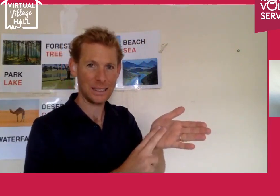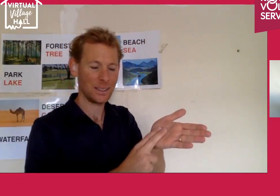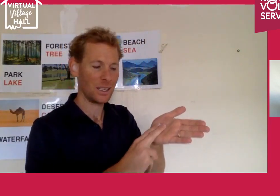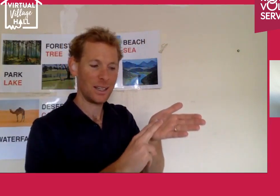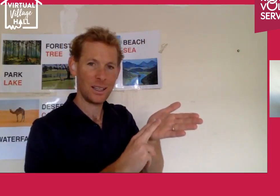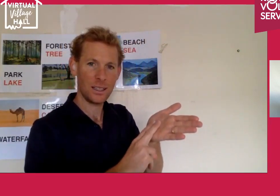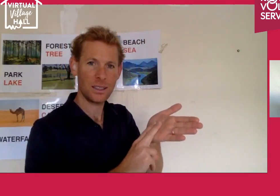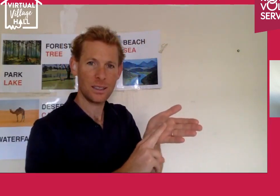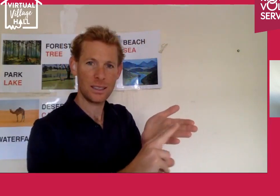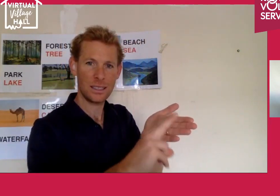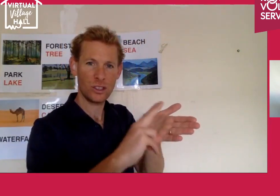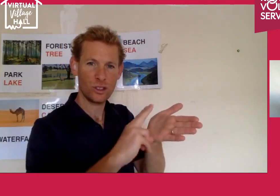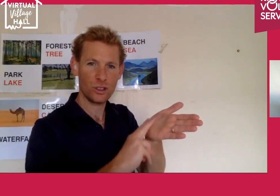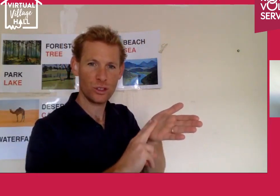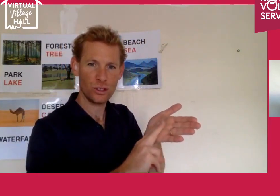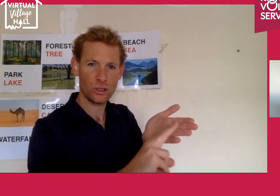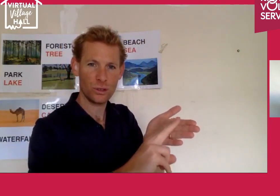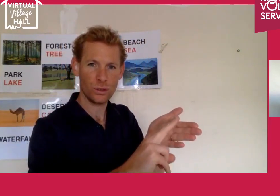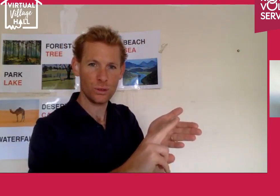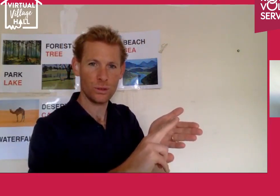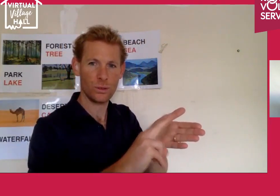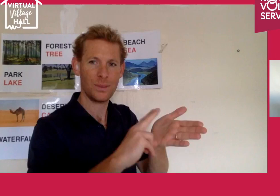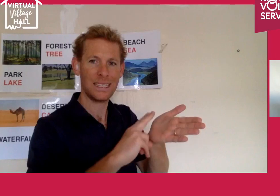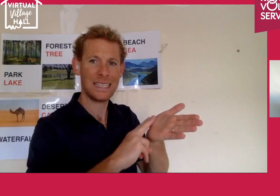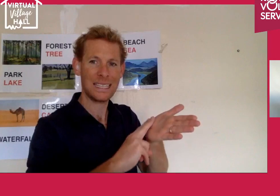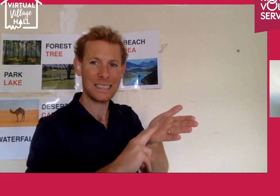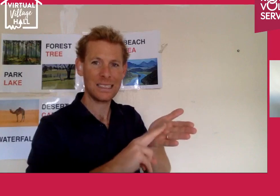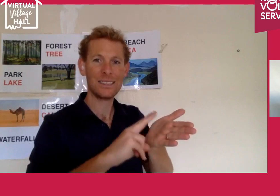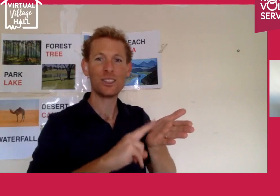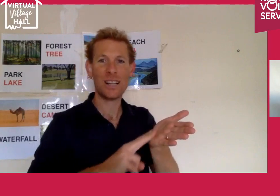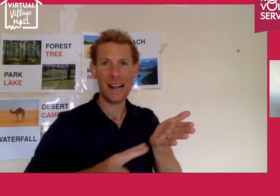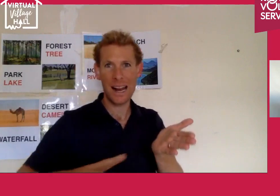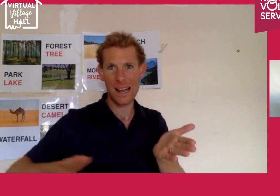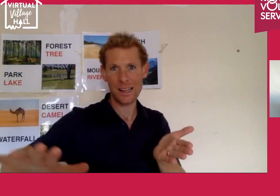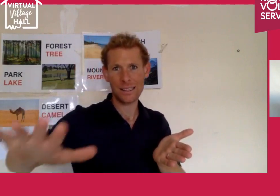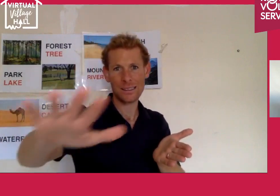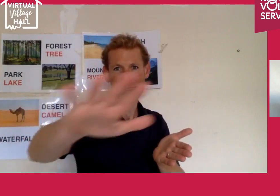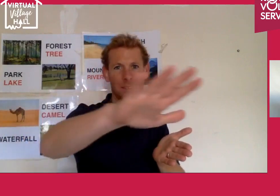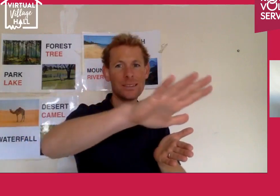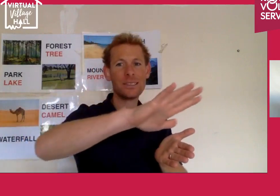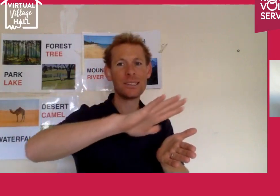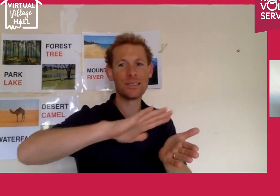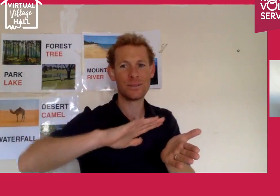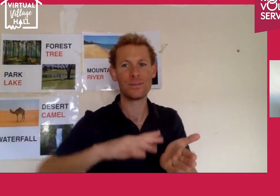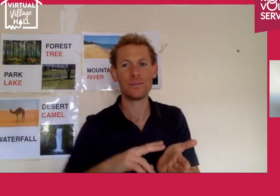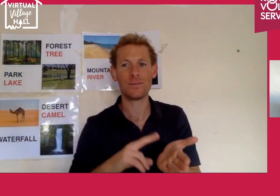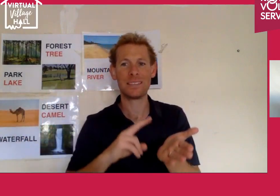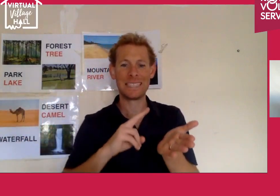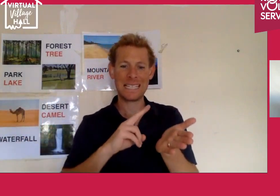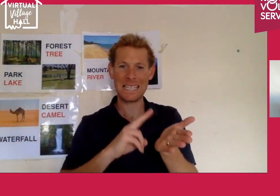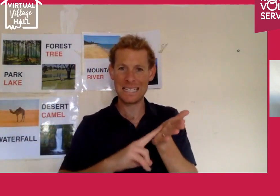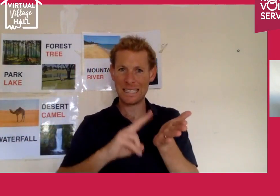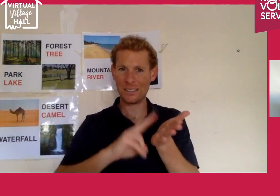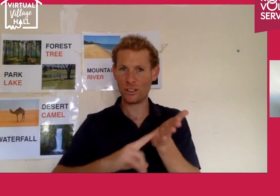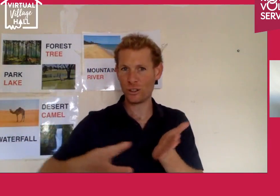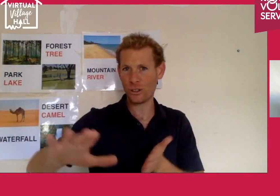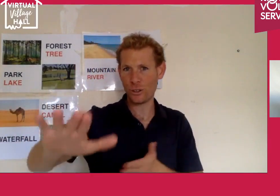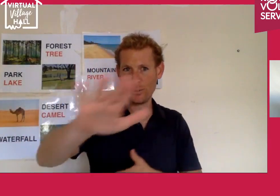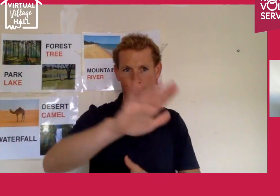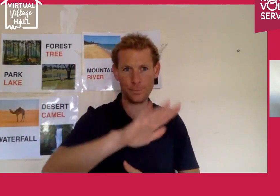N, so use the N, and then you're spreading it across your palm, nature. So you do the same for